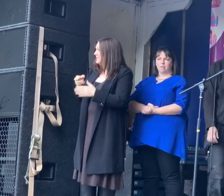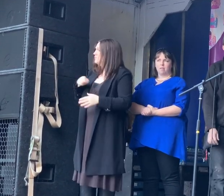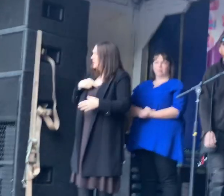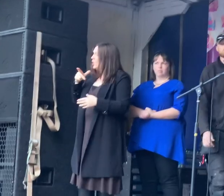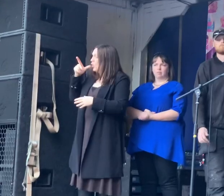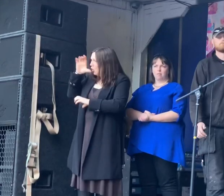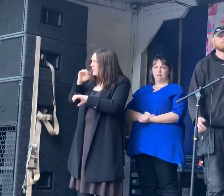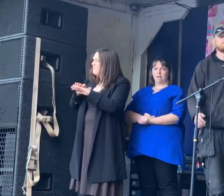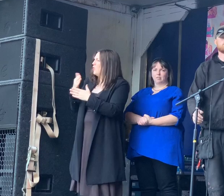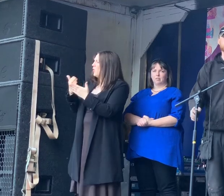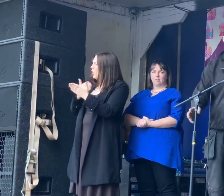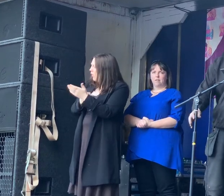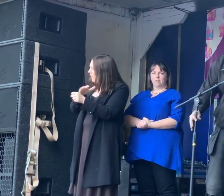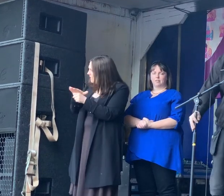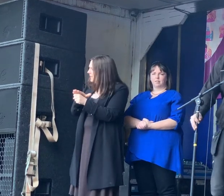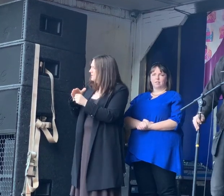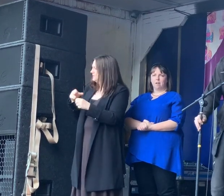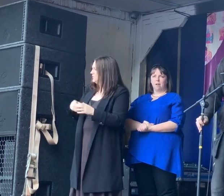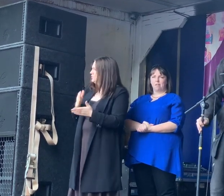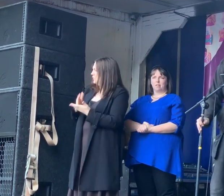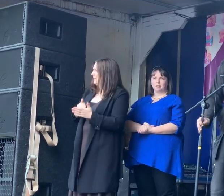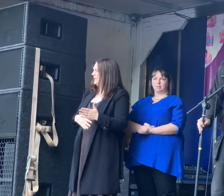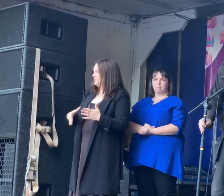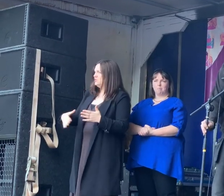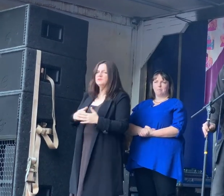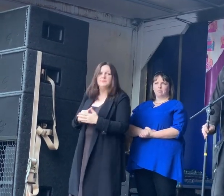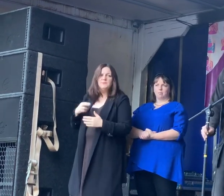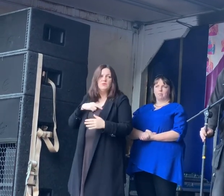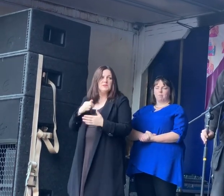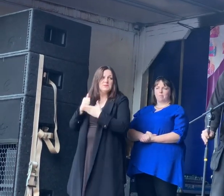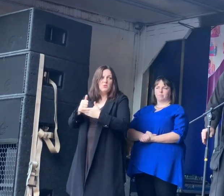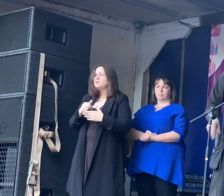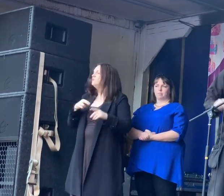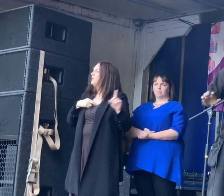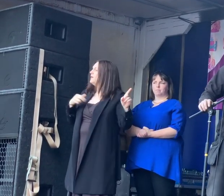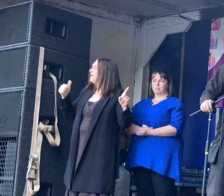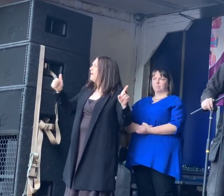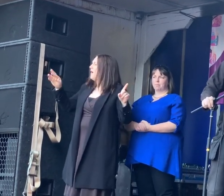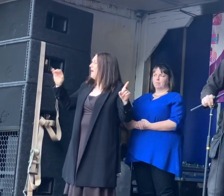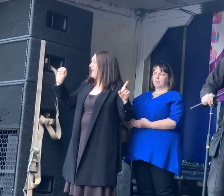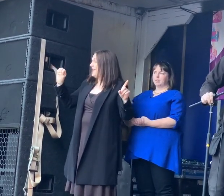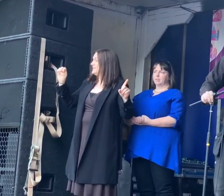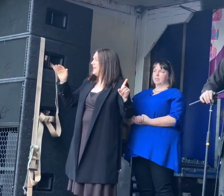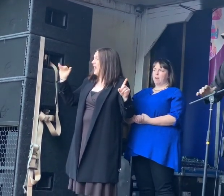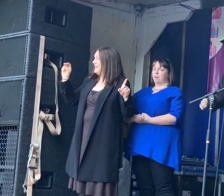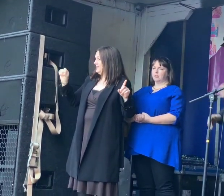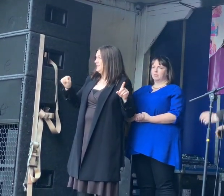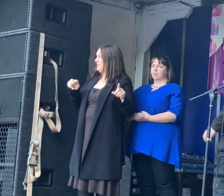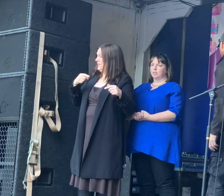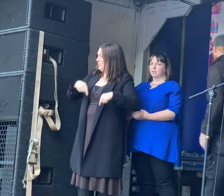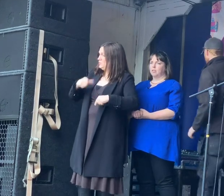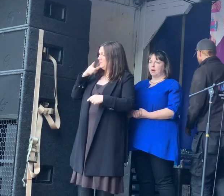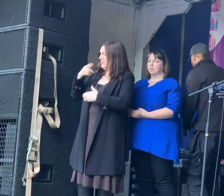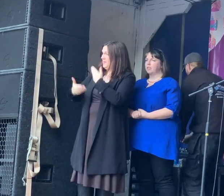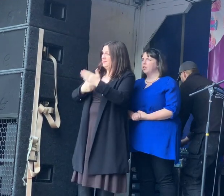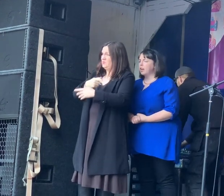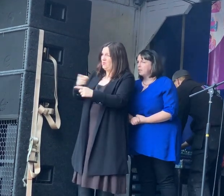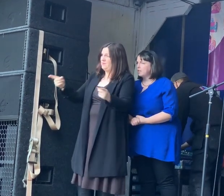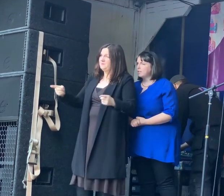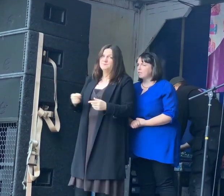and supporting couples and families through the same tragedy she has had. Arlette Lyons is here to speak to you now.